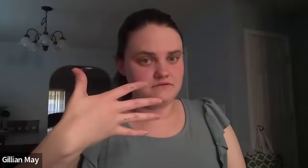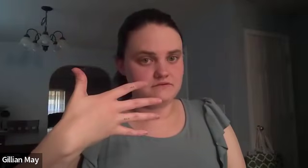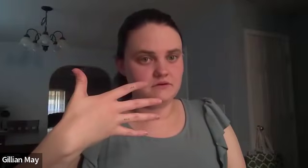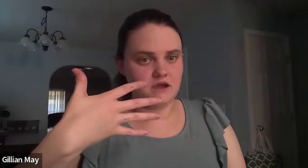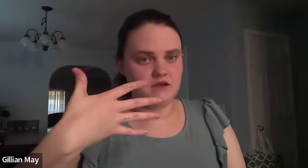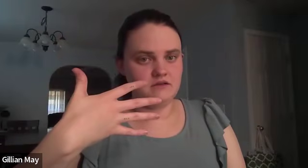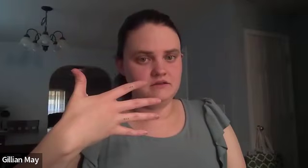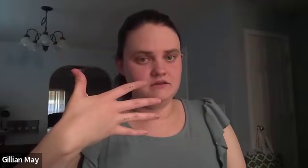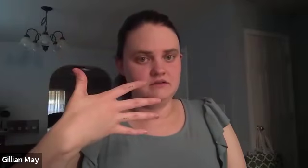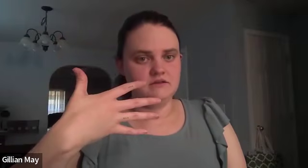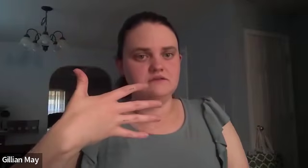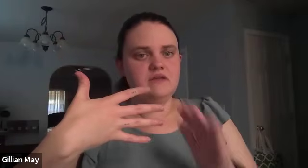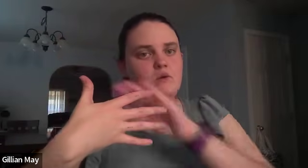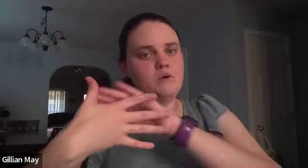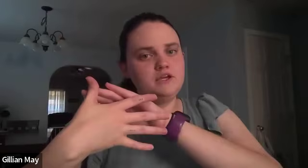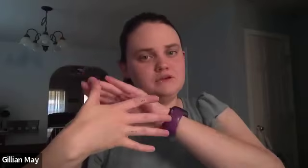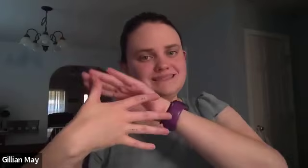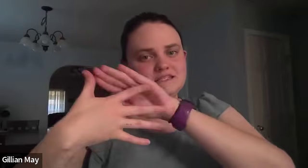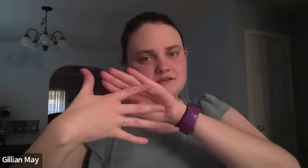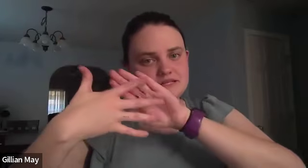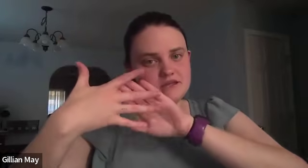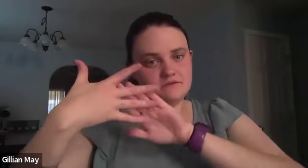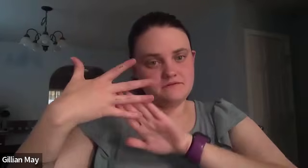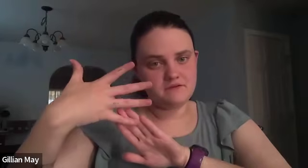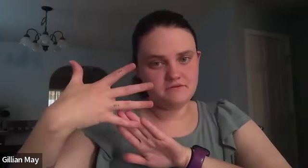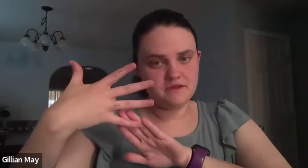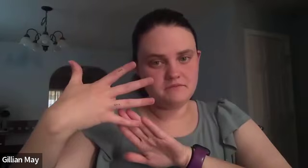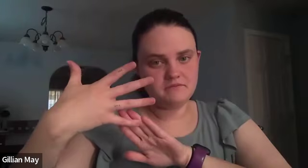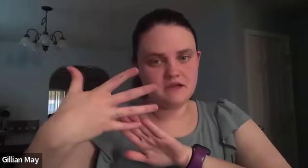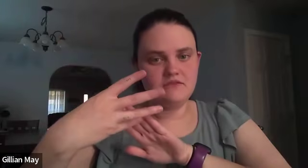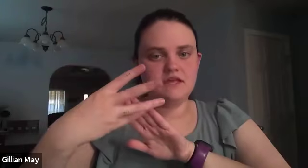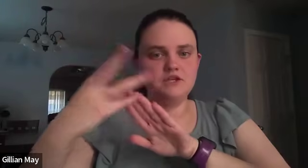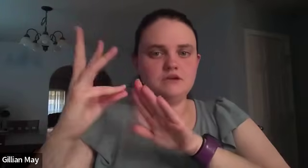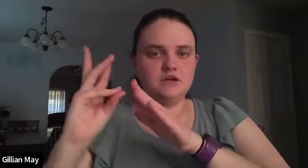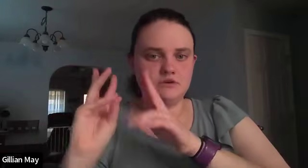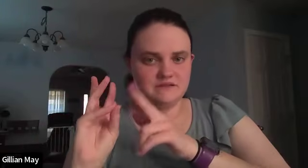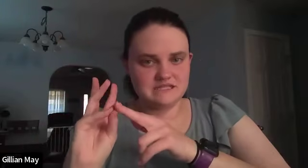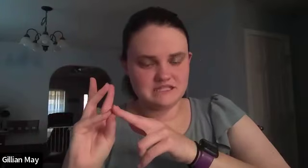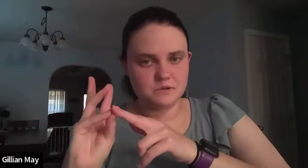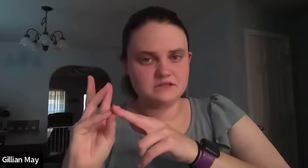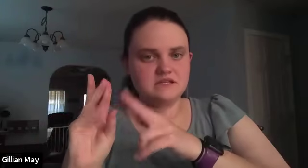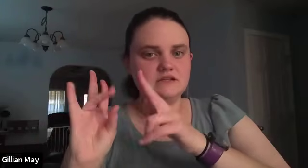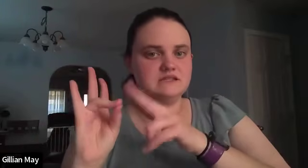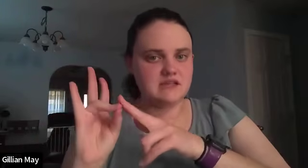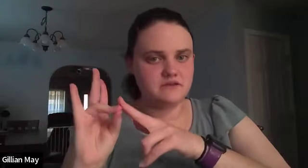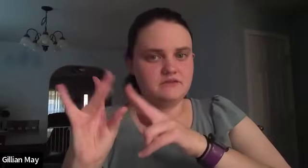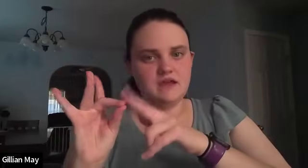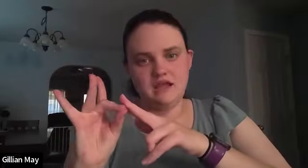five, okay? That way you can still list out the five of them, and then you can go to the sixth person, the seventh,